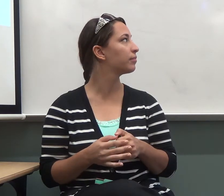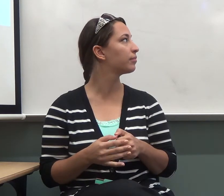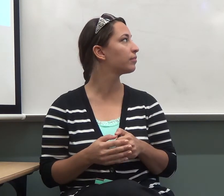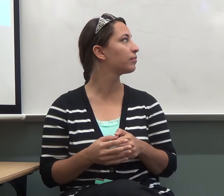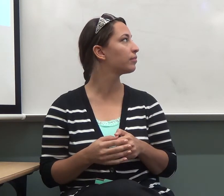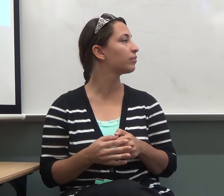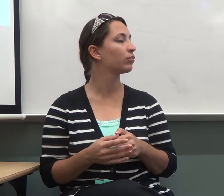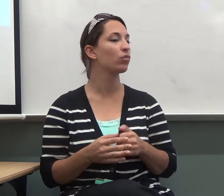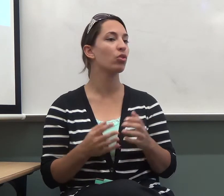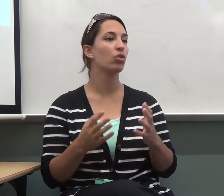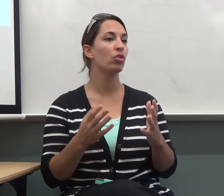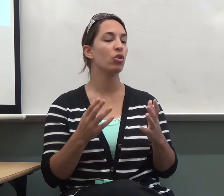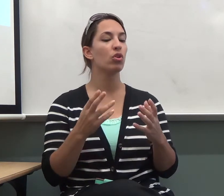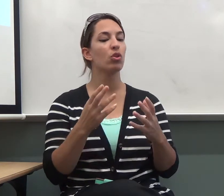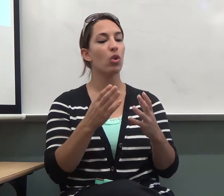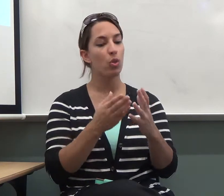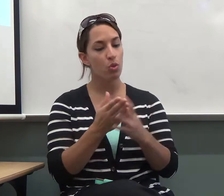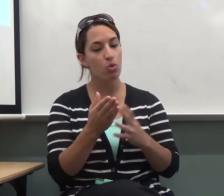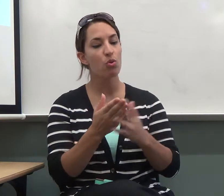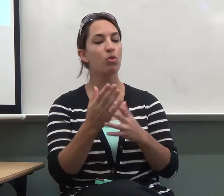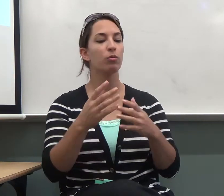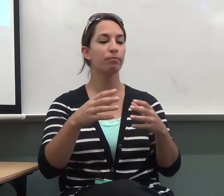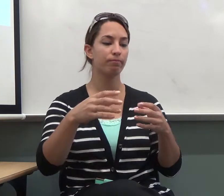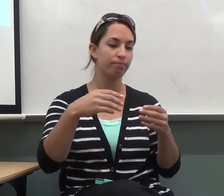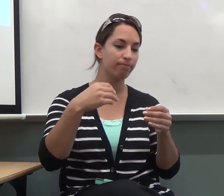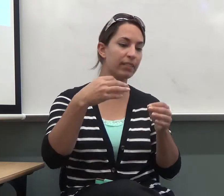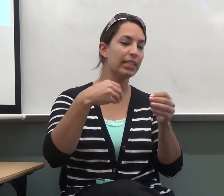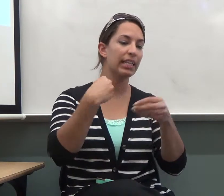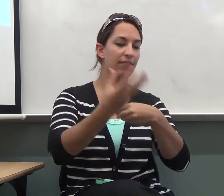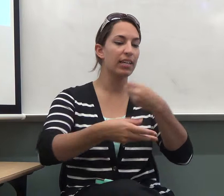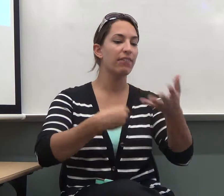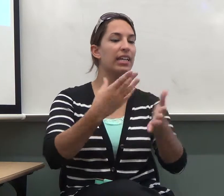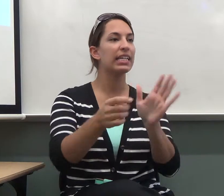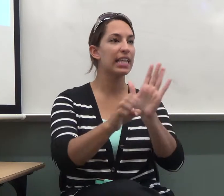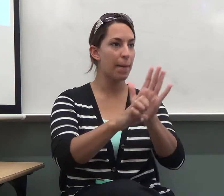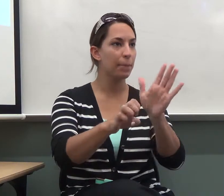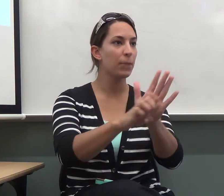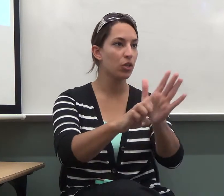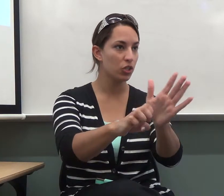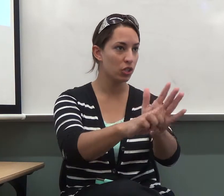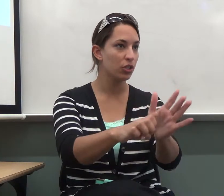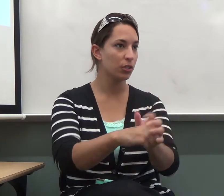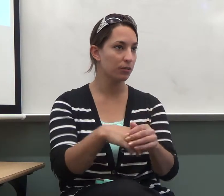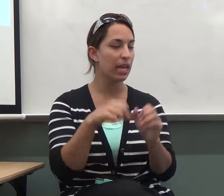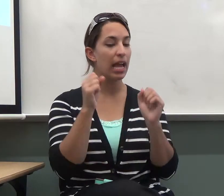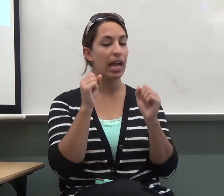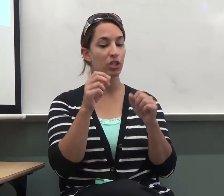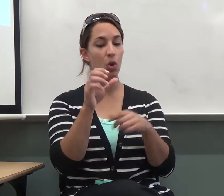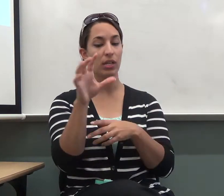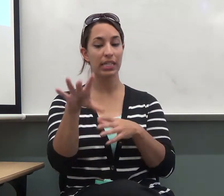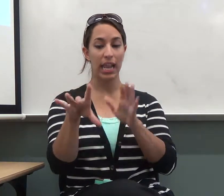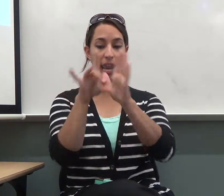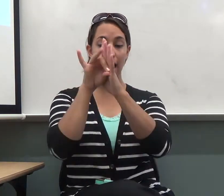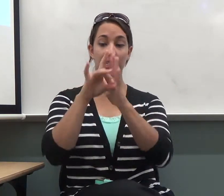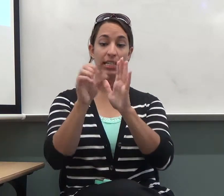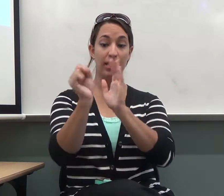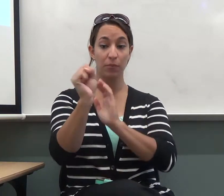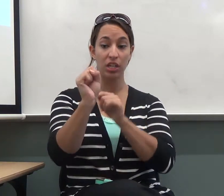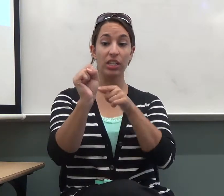through examples. Okay, that's our first most important